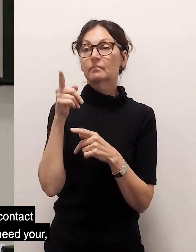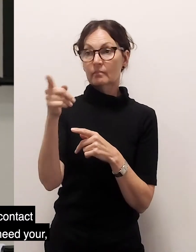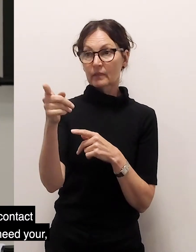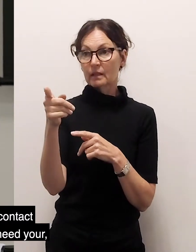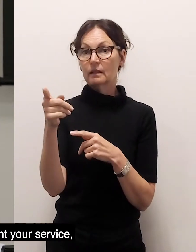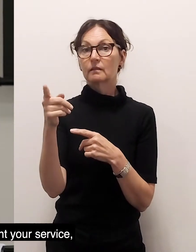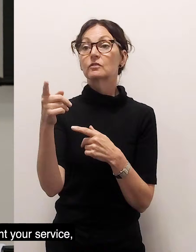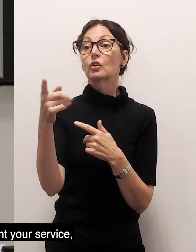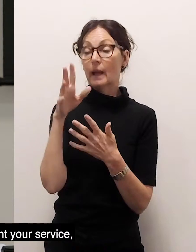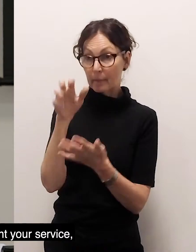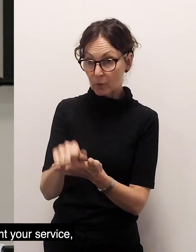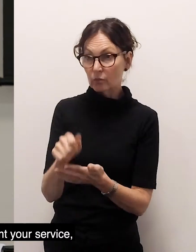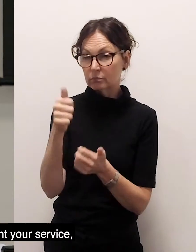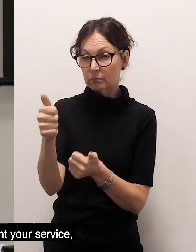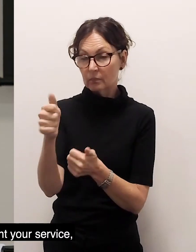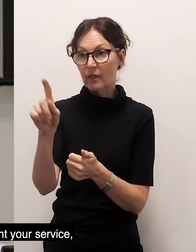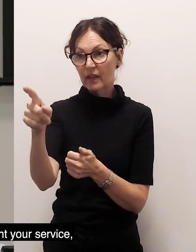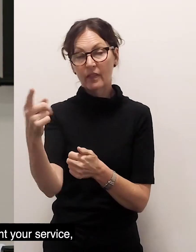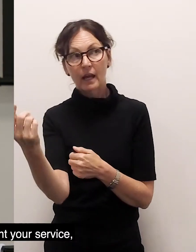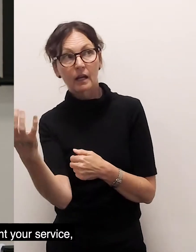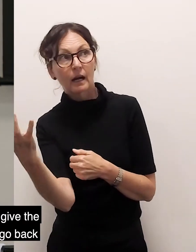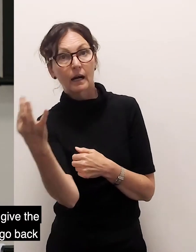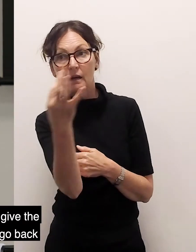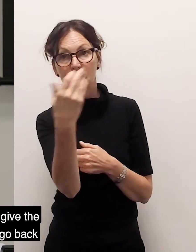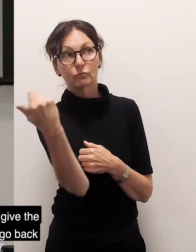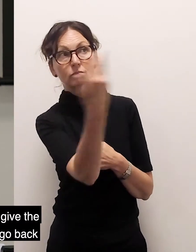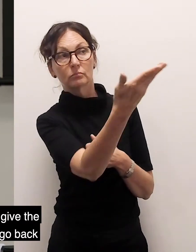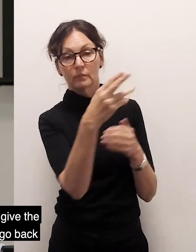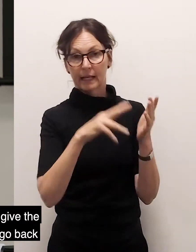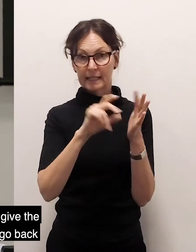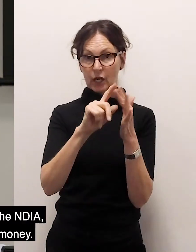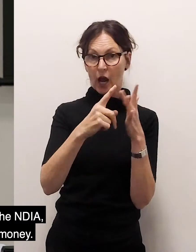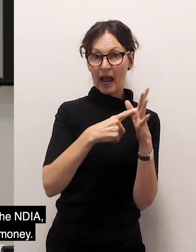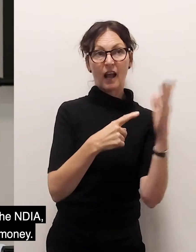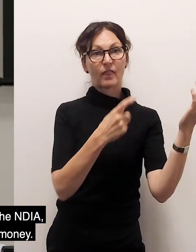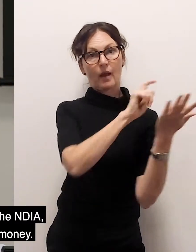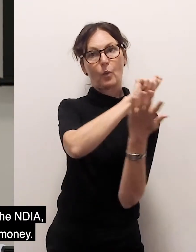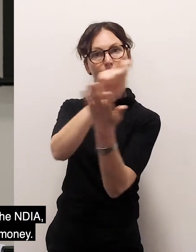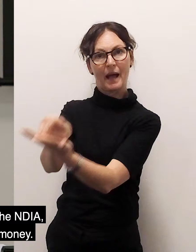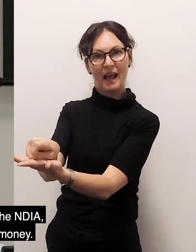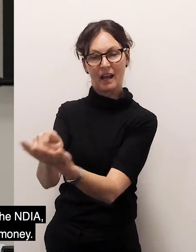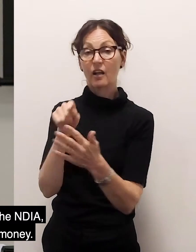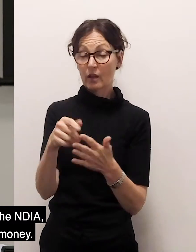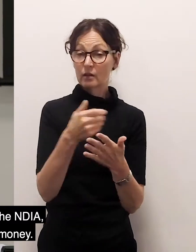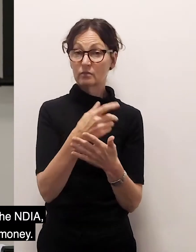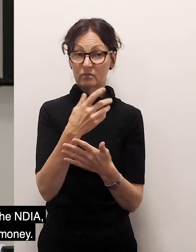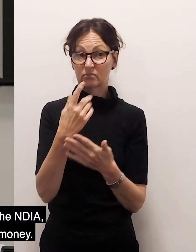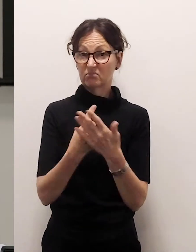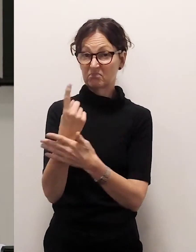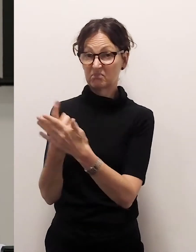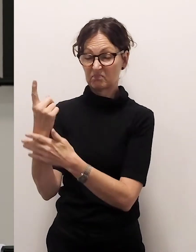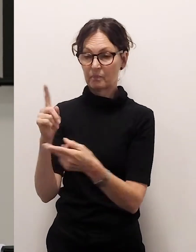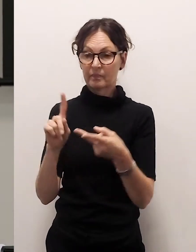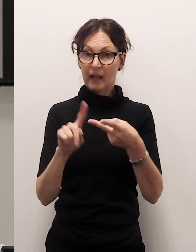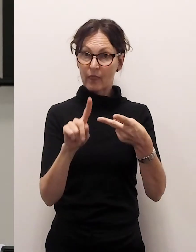contact them and say, I've chosen you, I want your service. But when they give the service, they'll go back to the agency, the NDIA, to get the